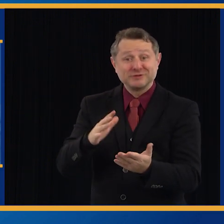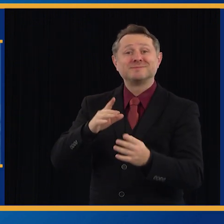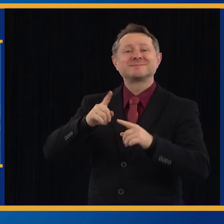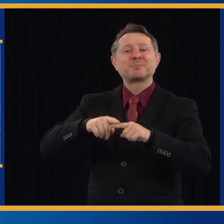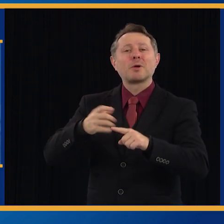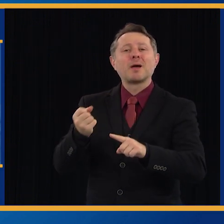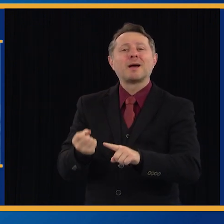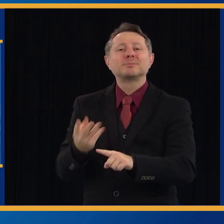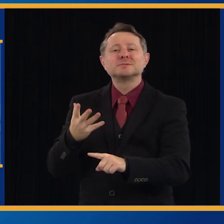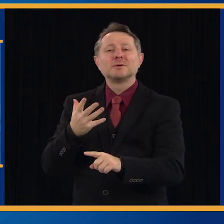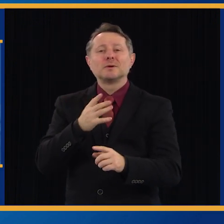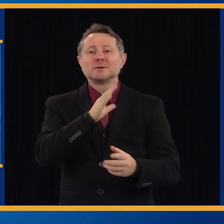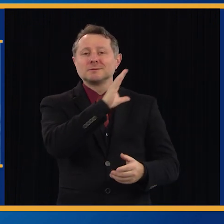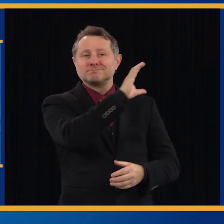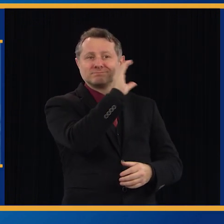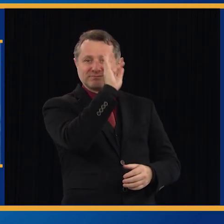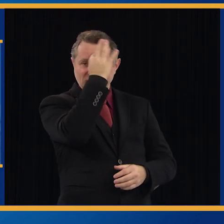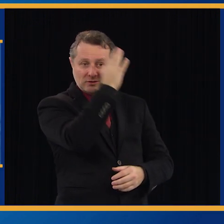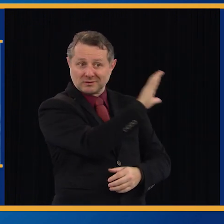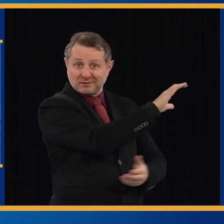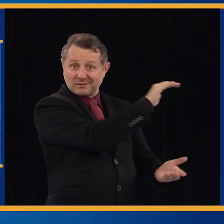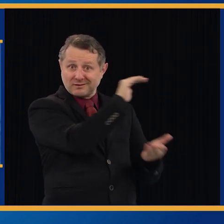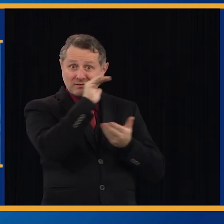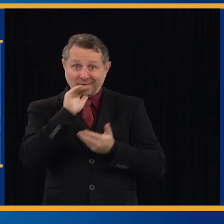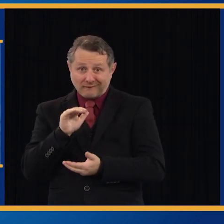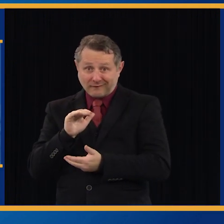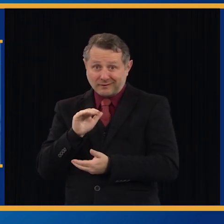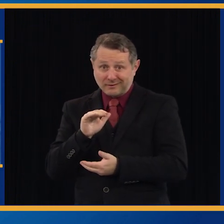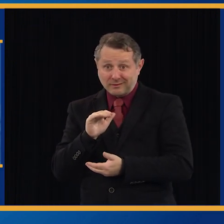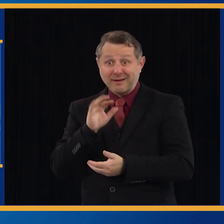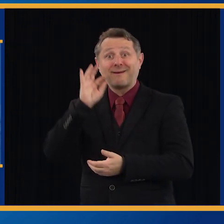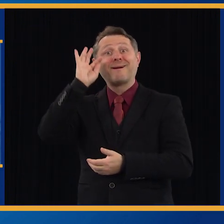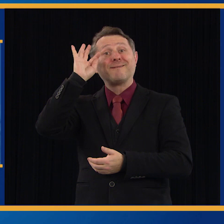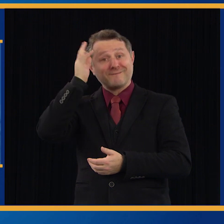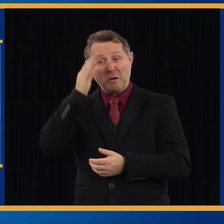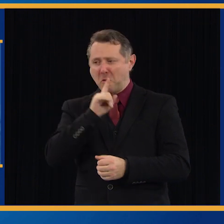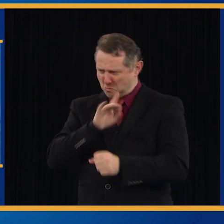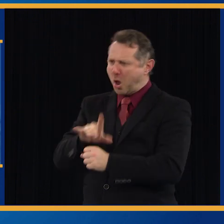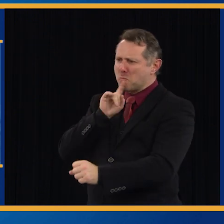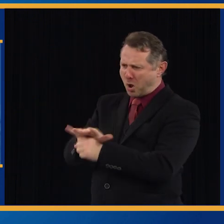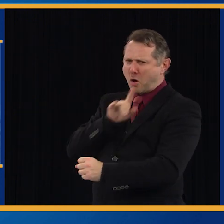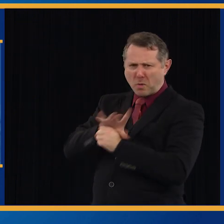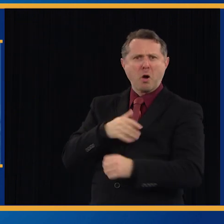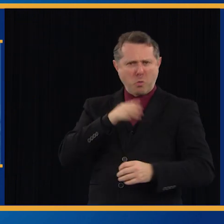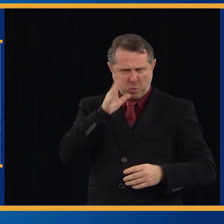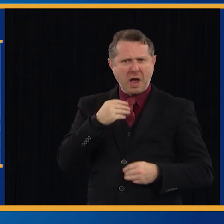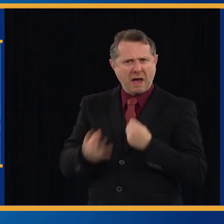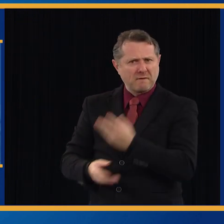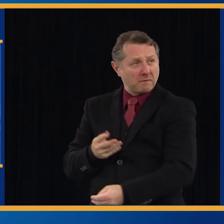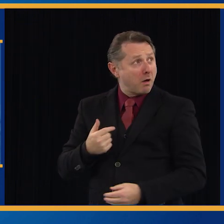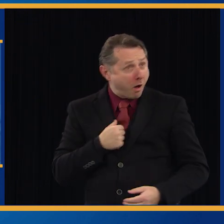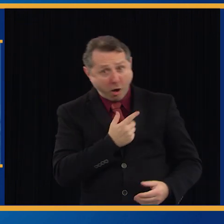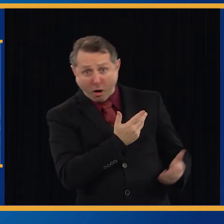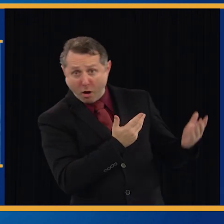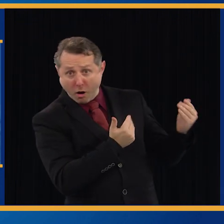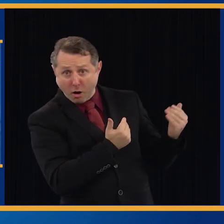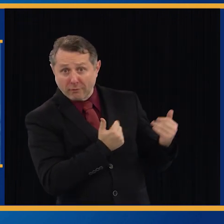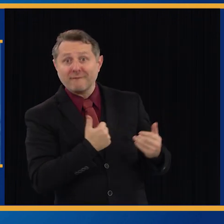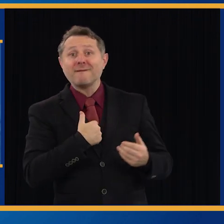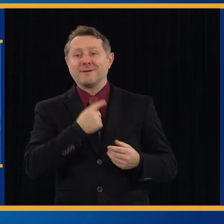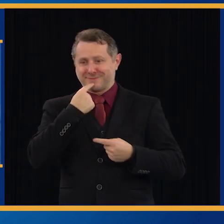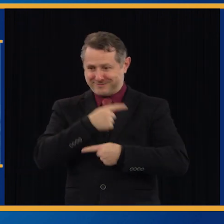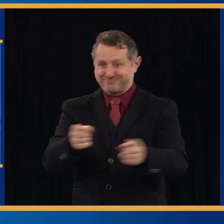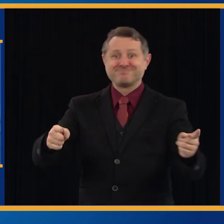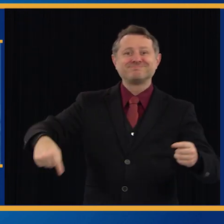government. And the federal government had promised funding all along. We said whatever we get from the federal